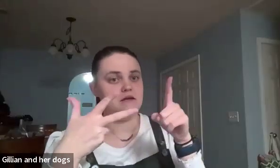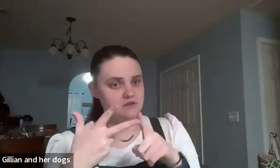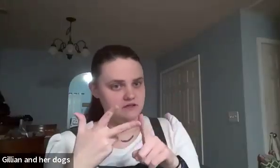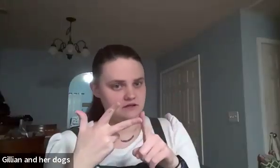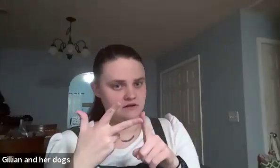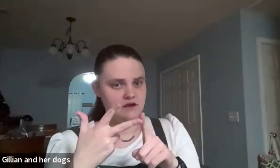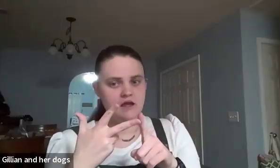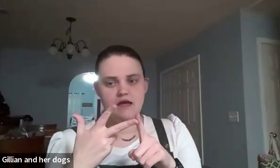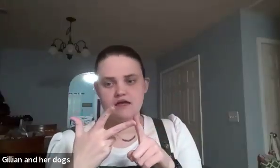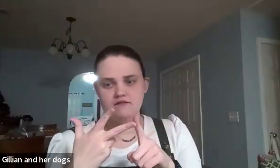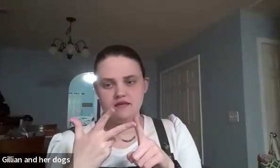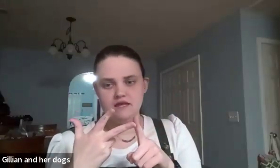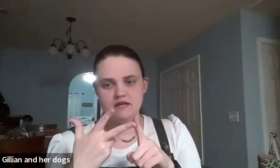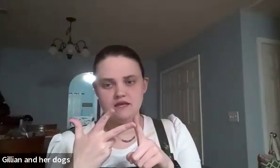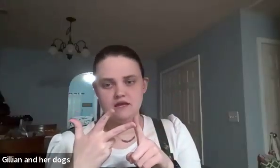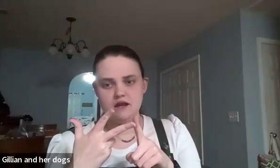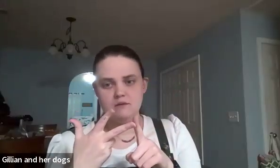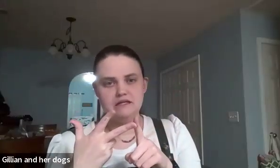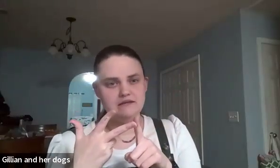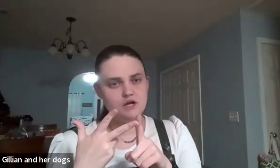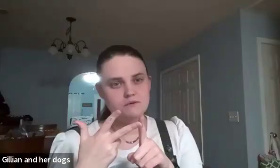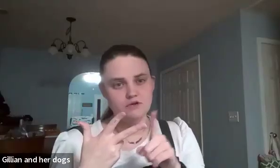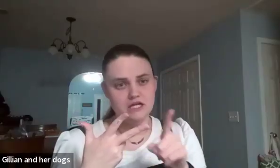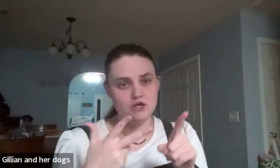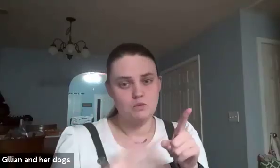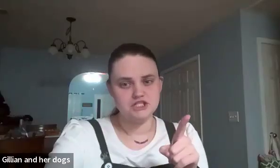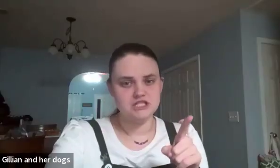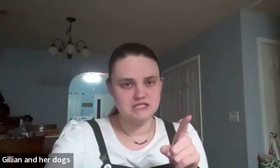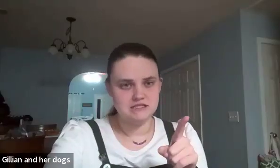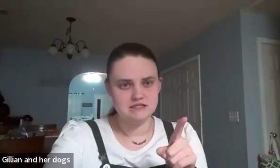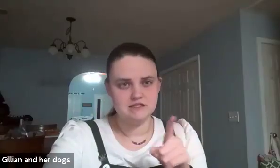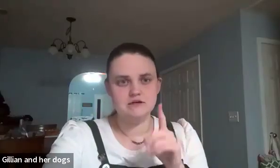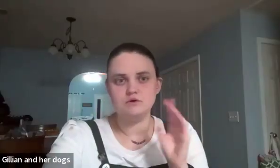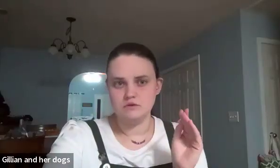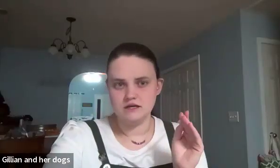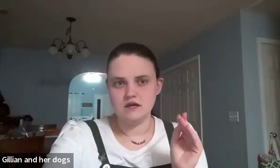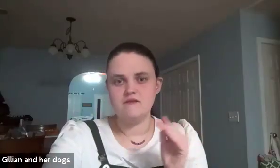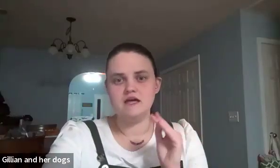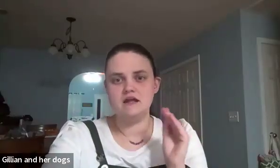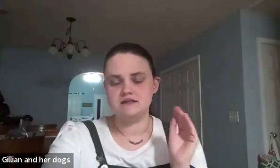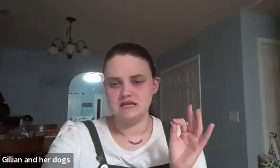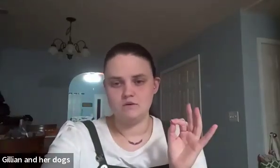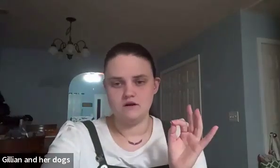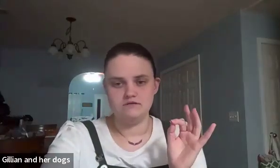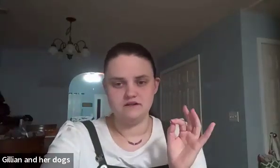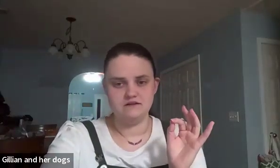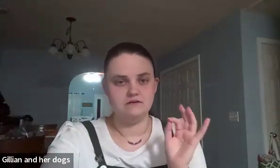and million, and then I'm going to leave it open for any questions real quick, and then see how we're all feeling.